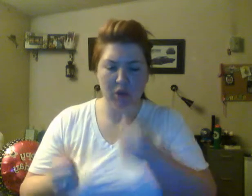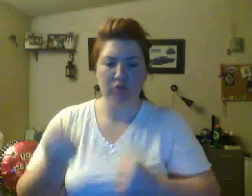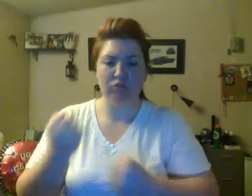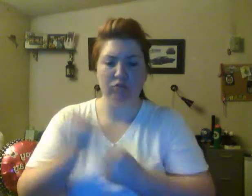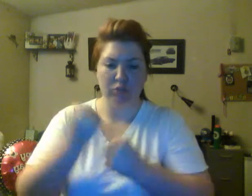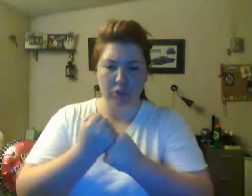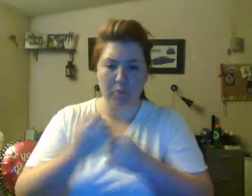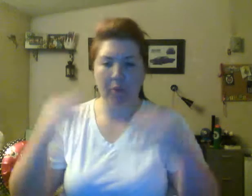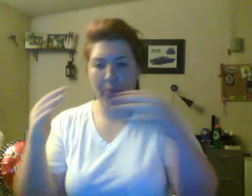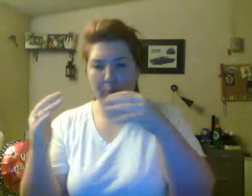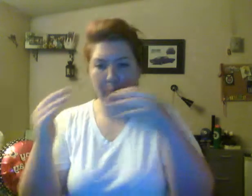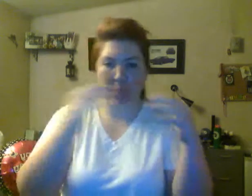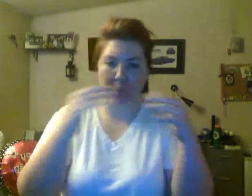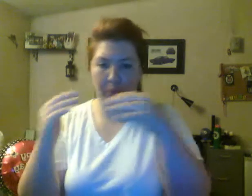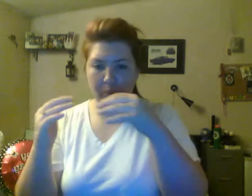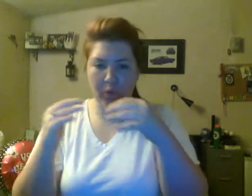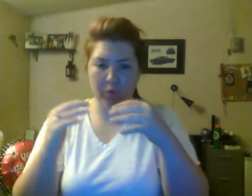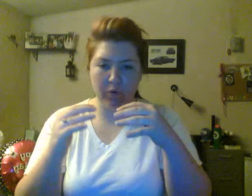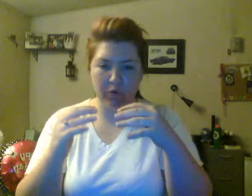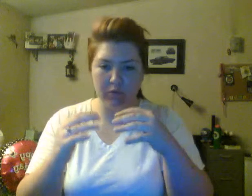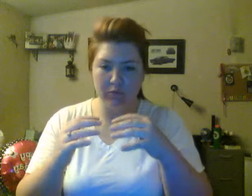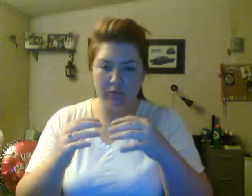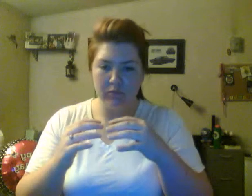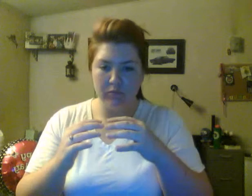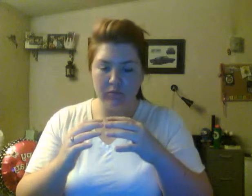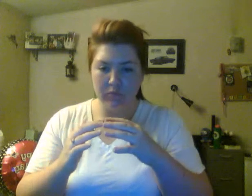supported the colony.